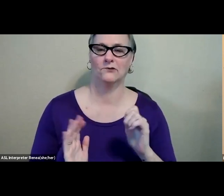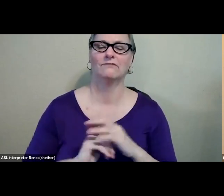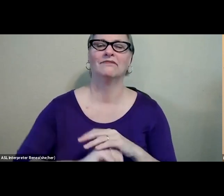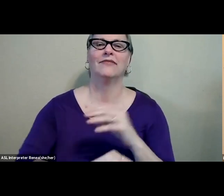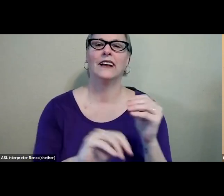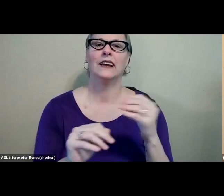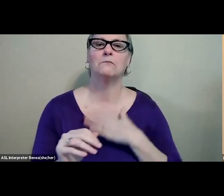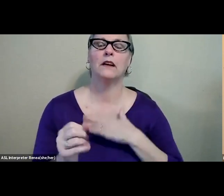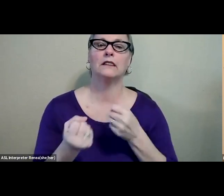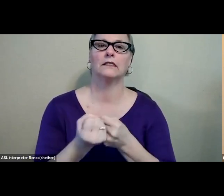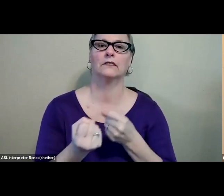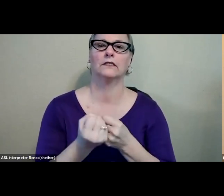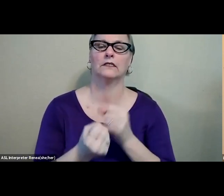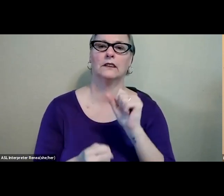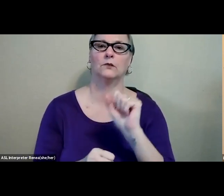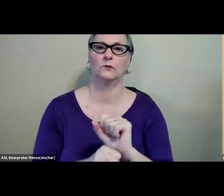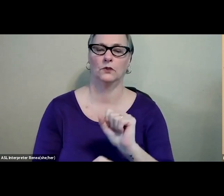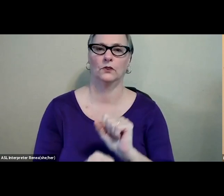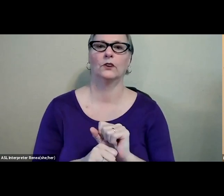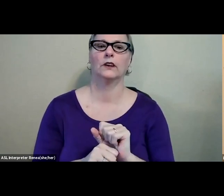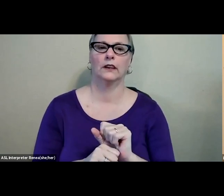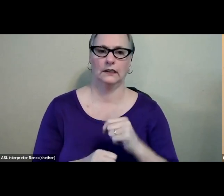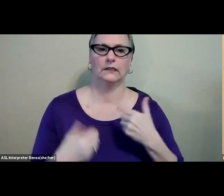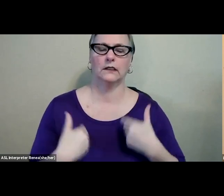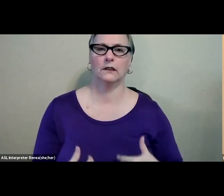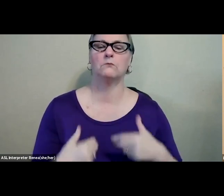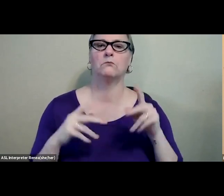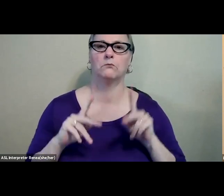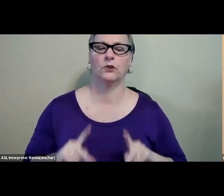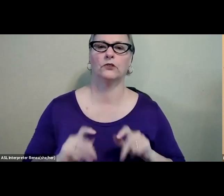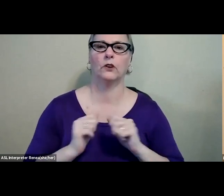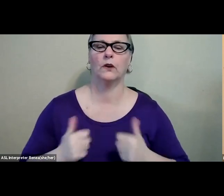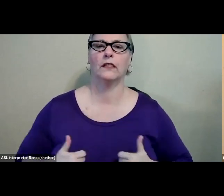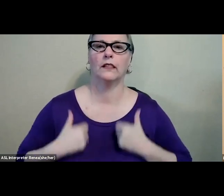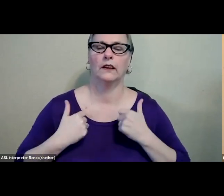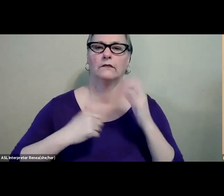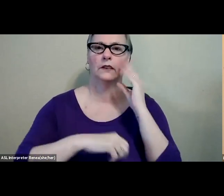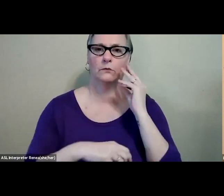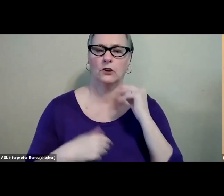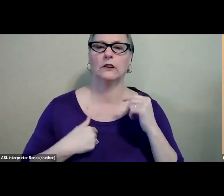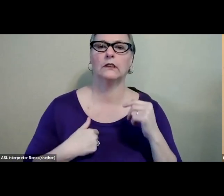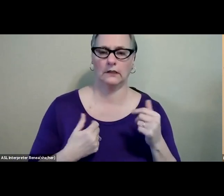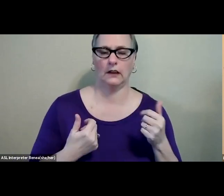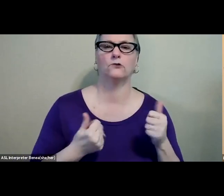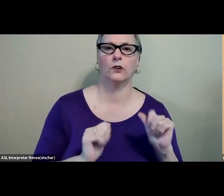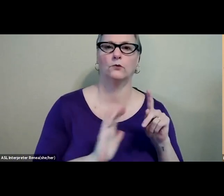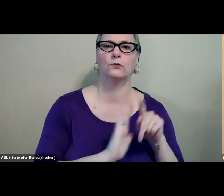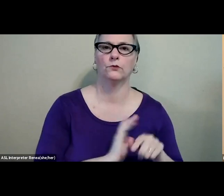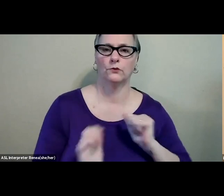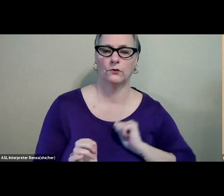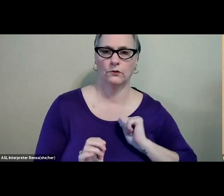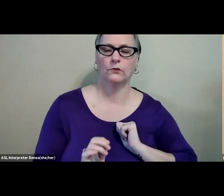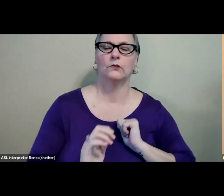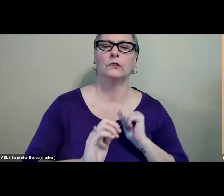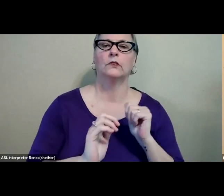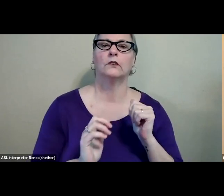work is based um as a person with lived experience um as a suicide attempt survivor um i